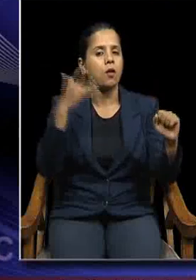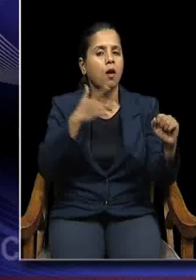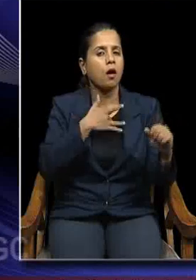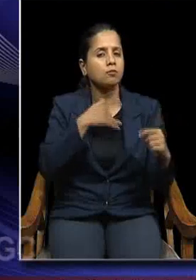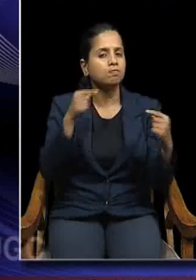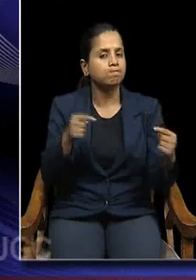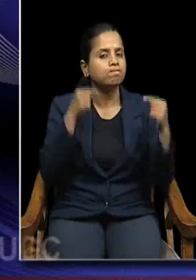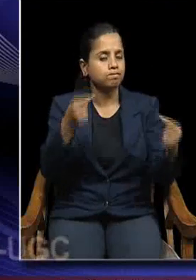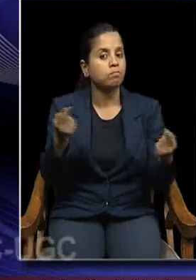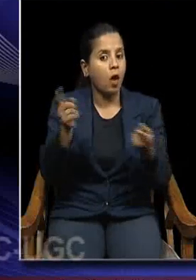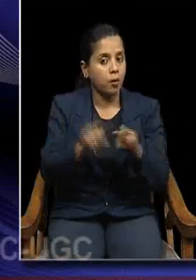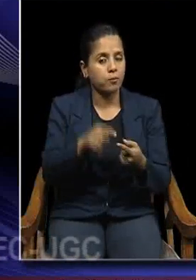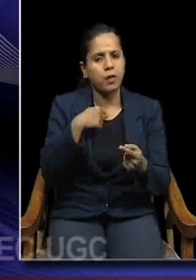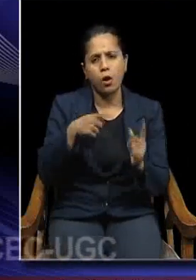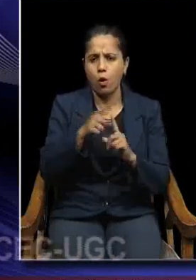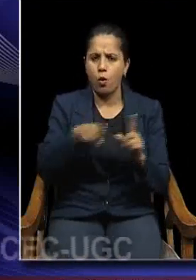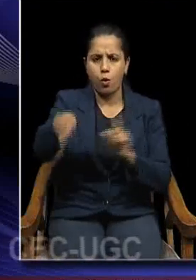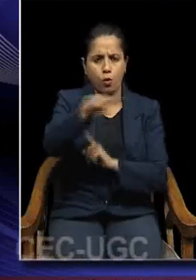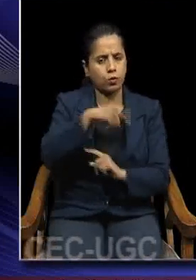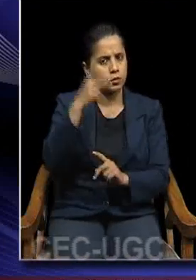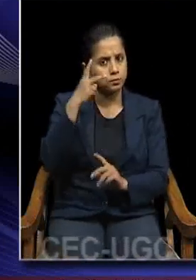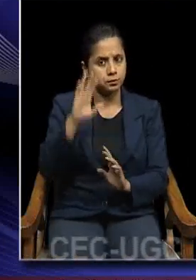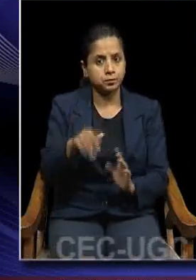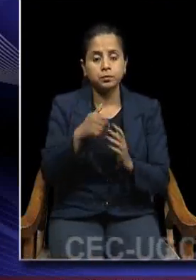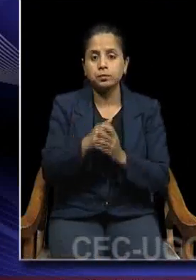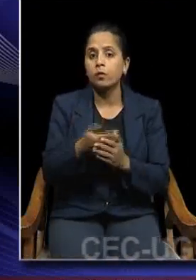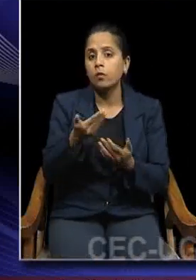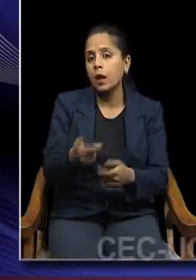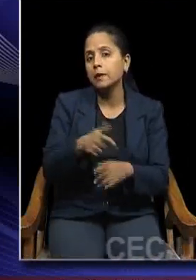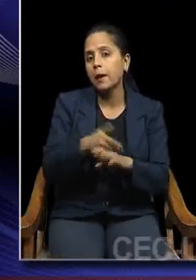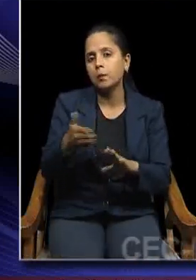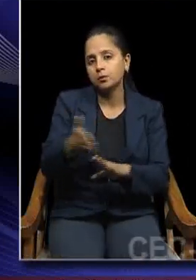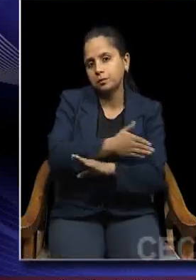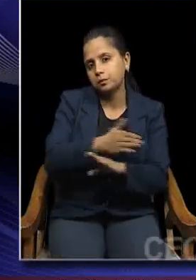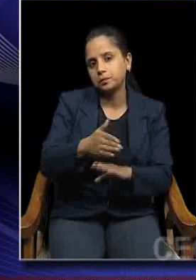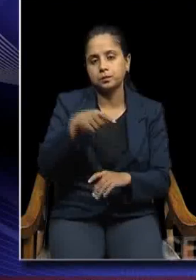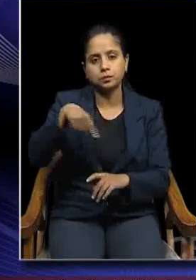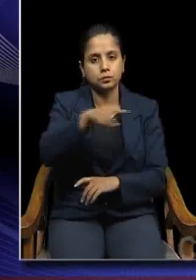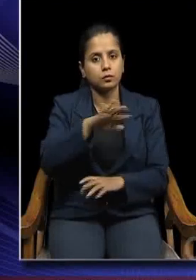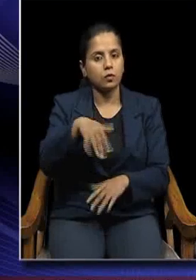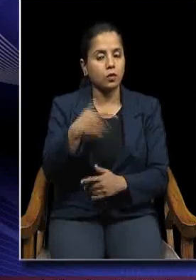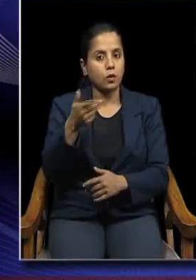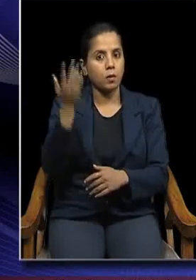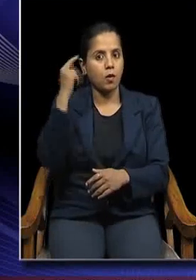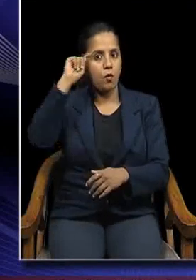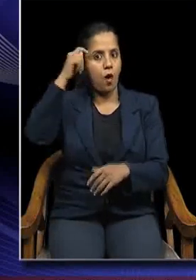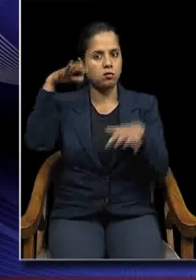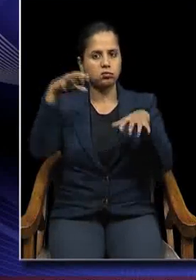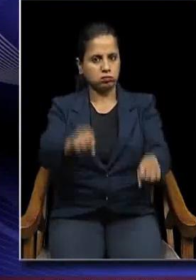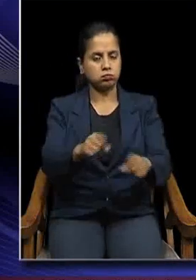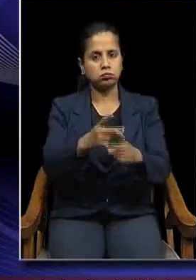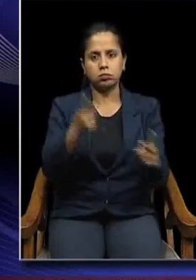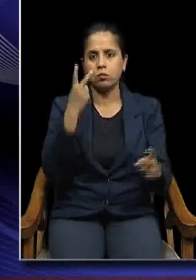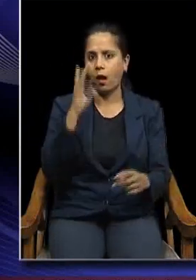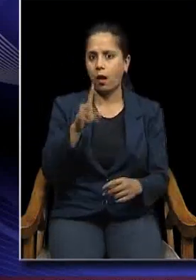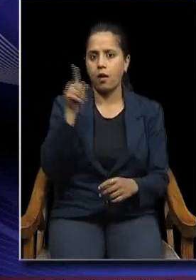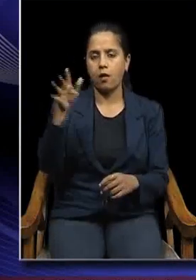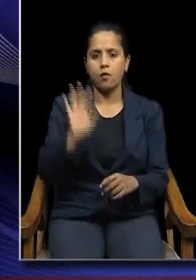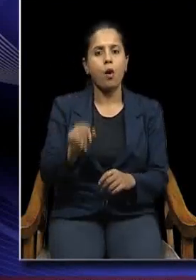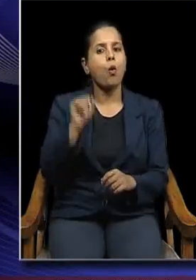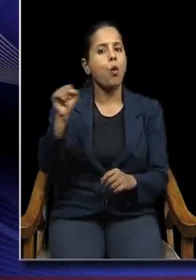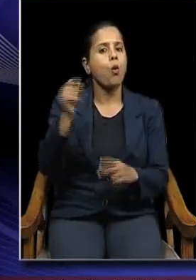also see that how during this particular period, how the colonial censors, they